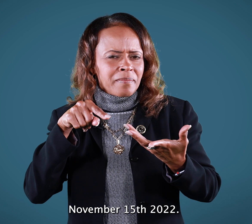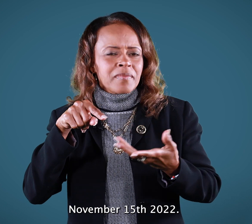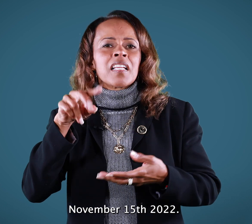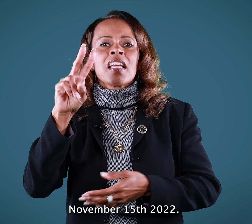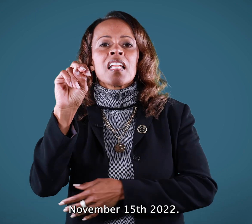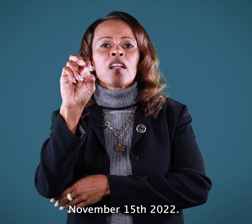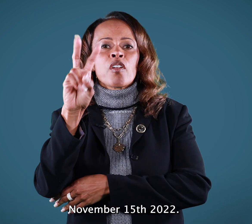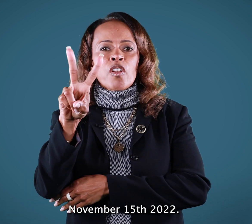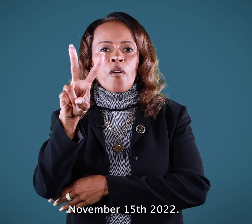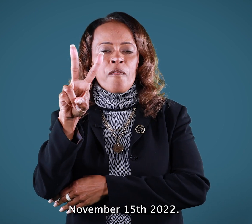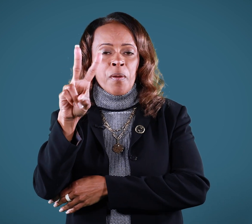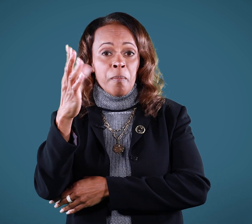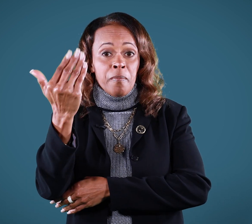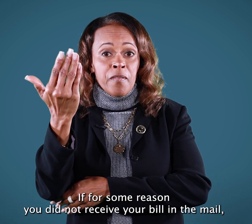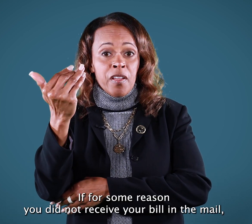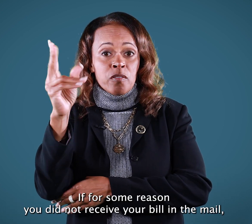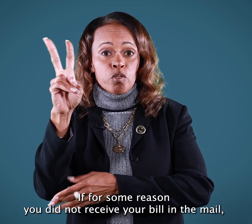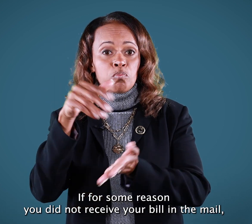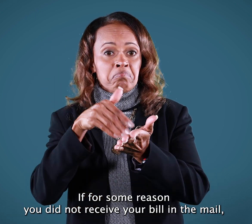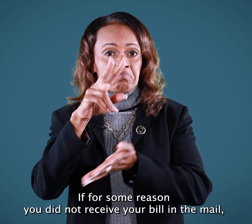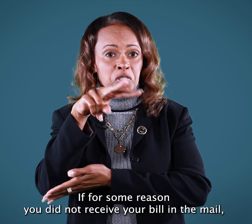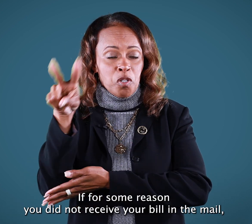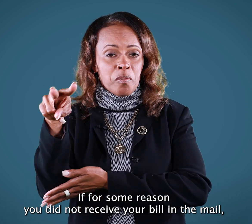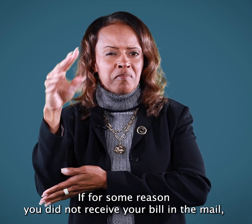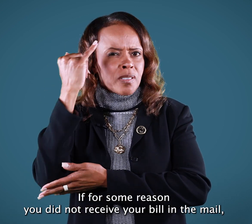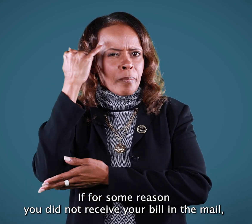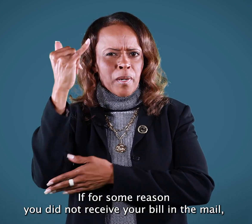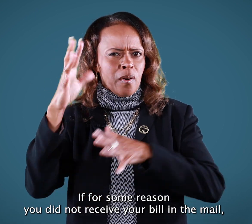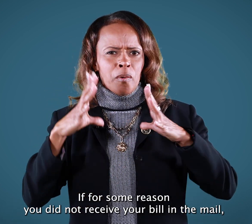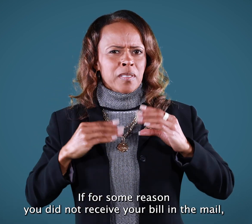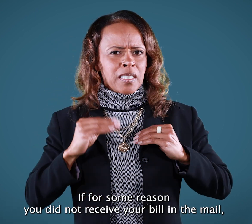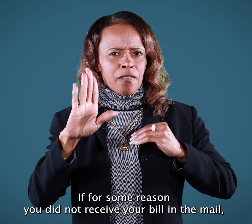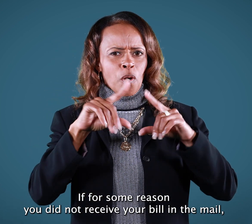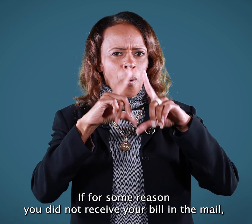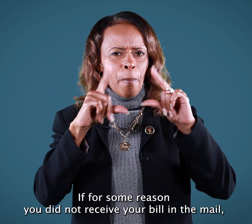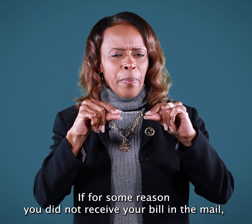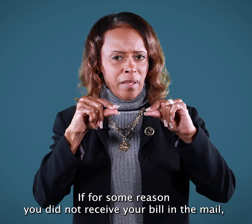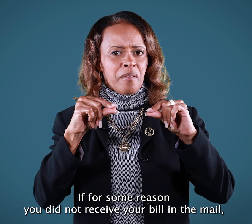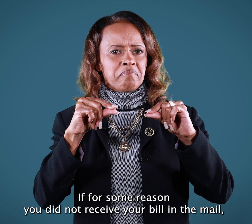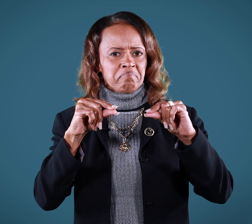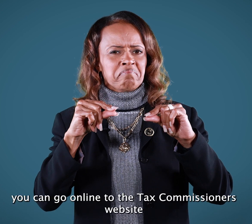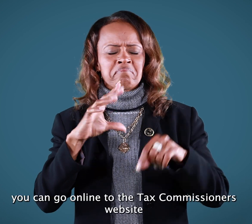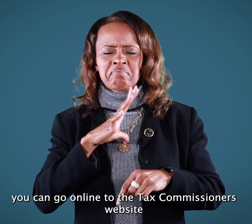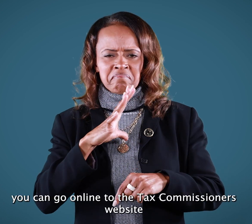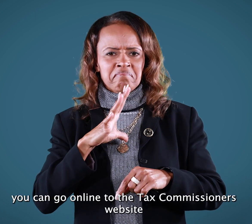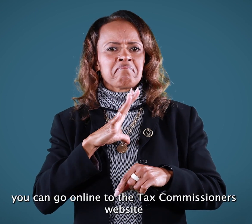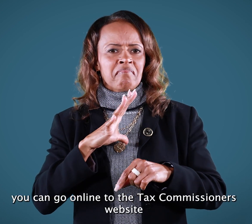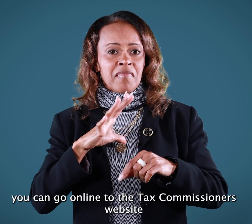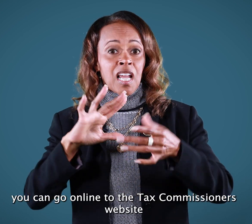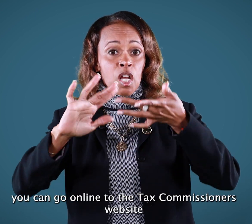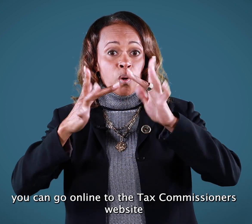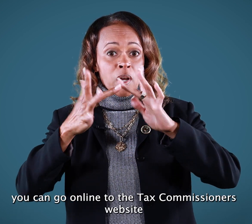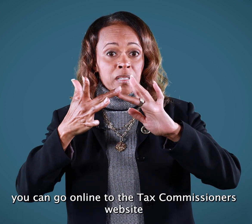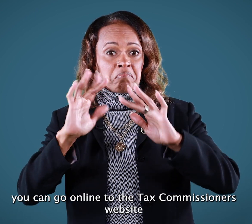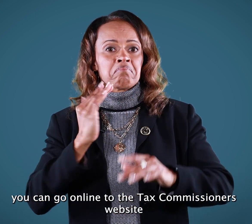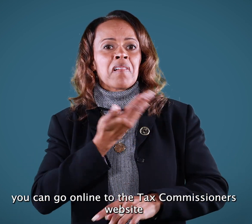2022. If for some reason you did not receive your bill in the mail, you can go online to the tax